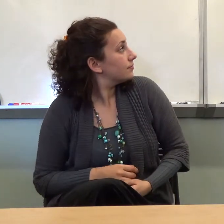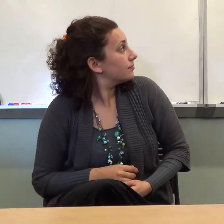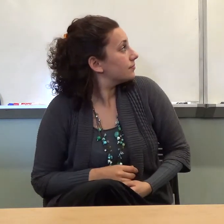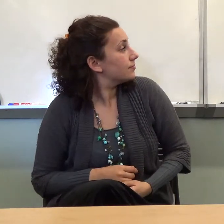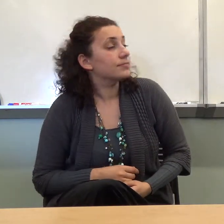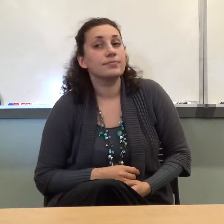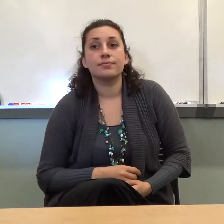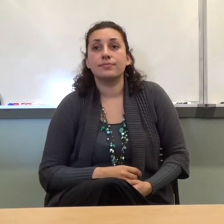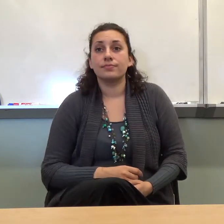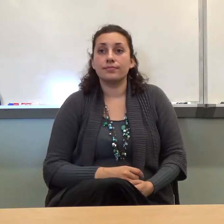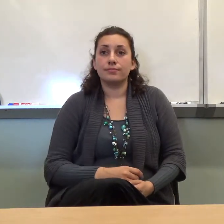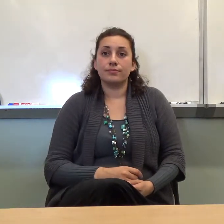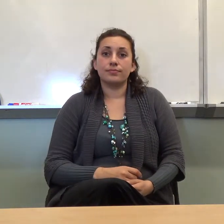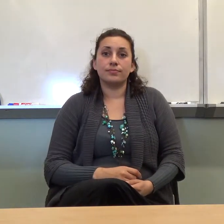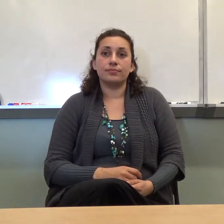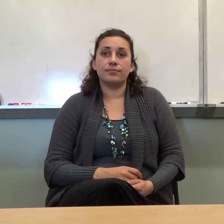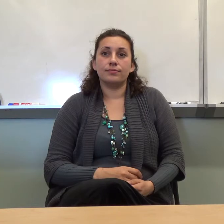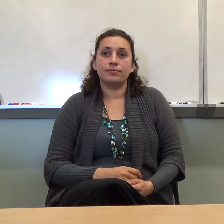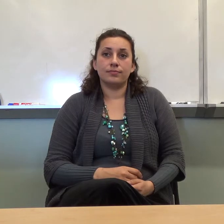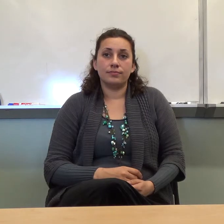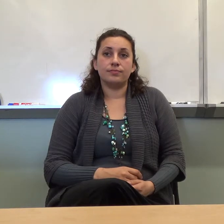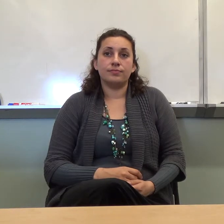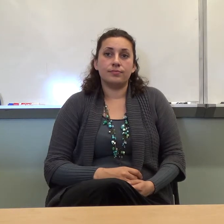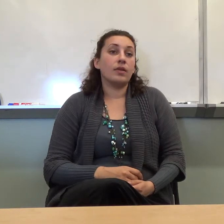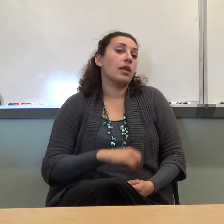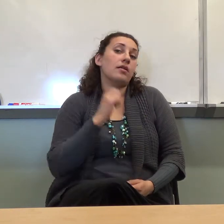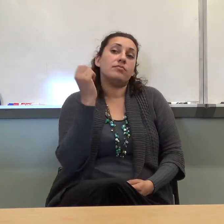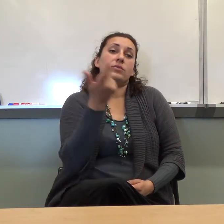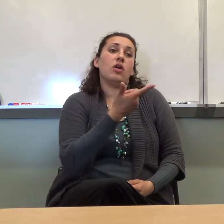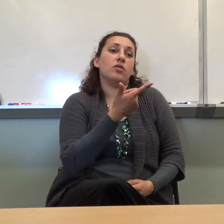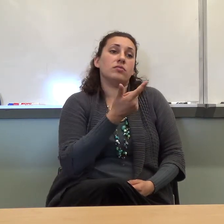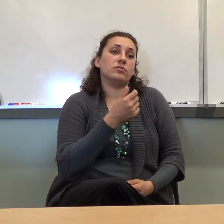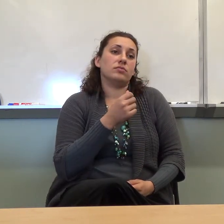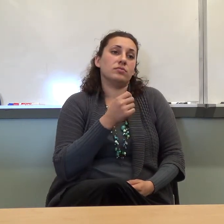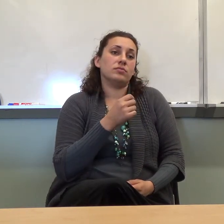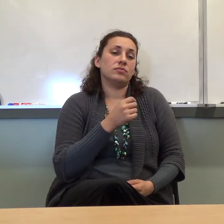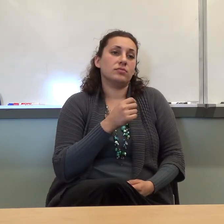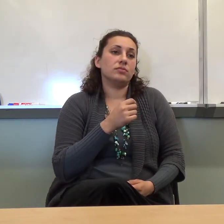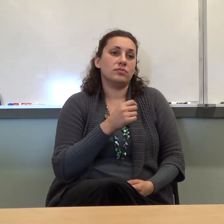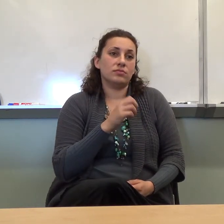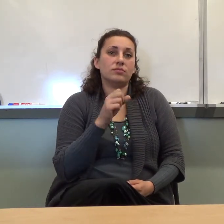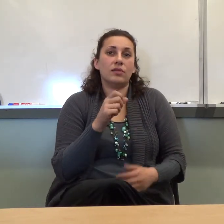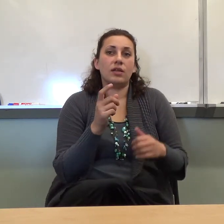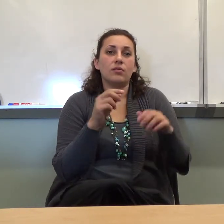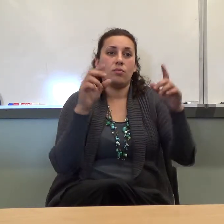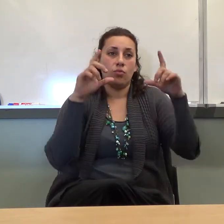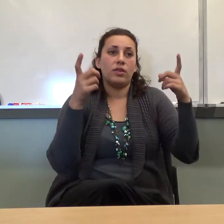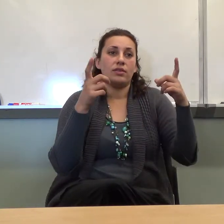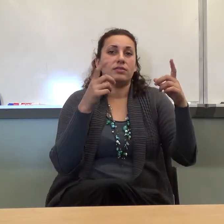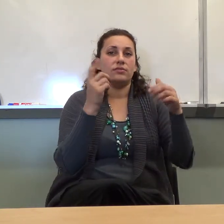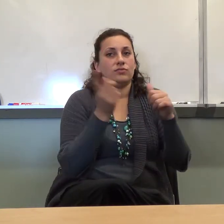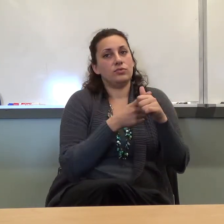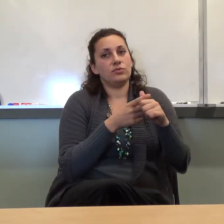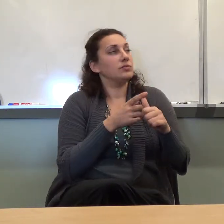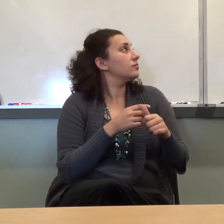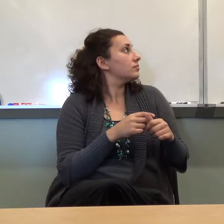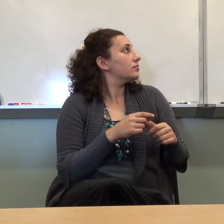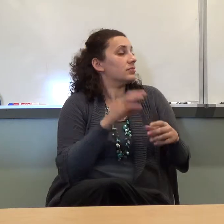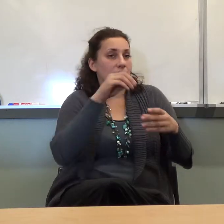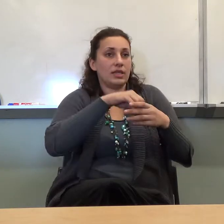Okay, it's all decimals. No problem here. No such thing as a repeater, so it's easy to finish this. We do what's inside first